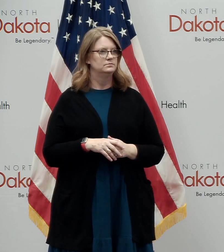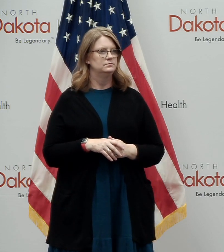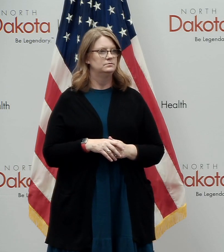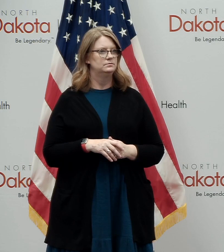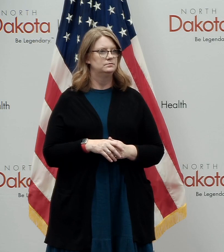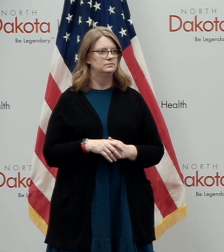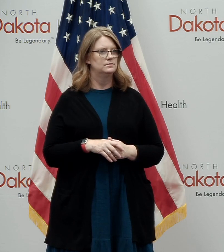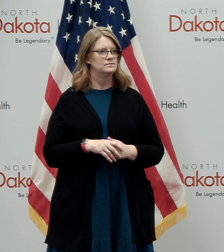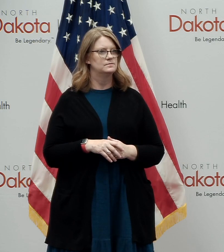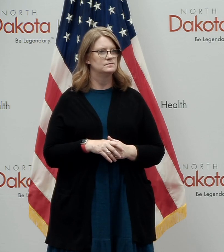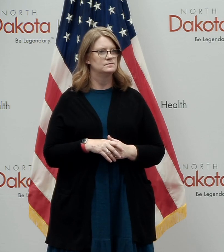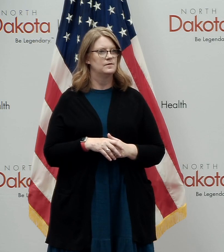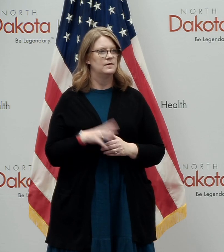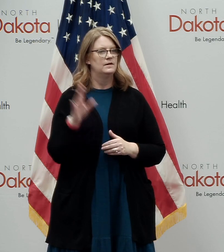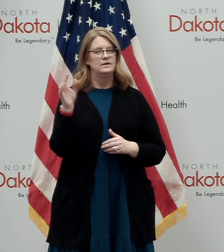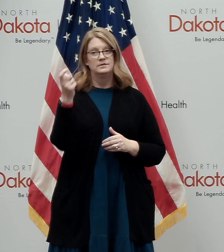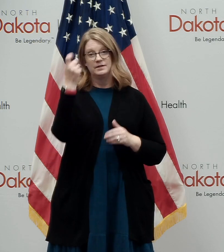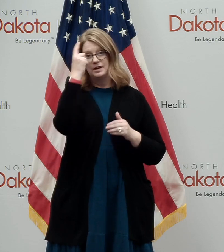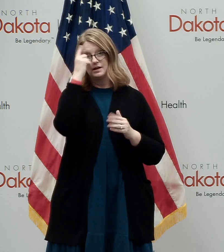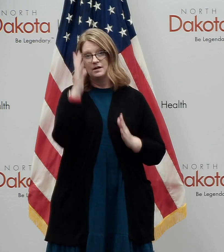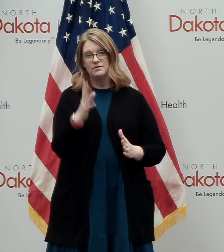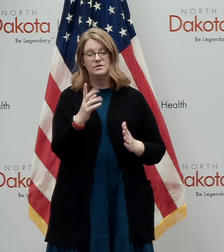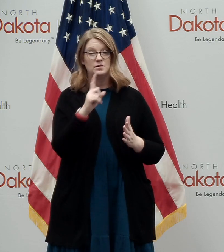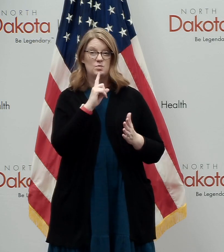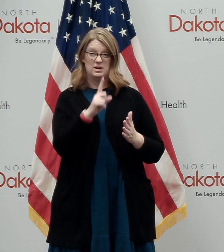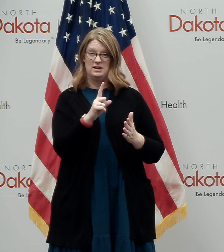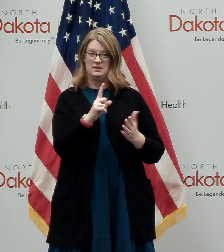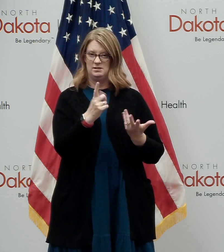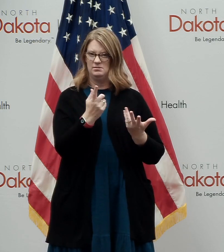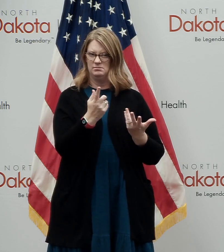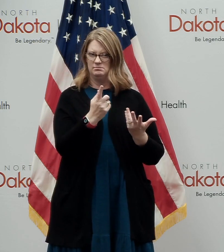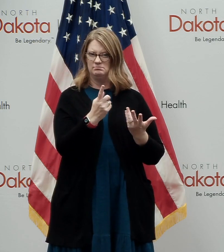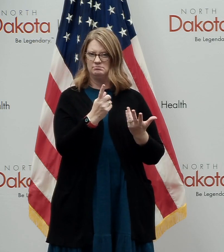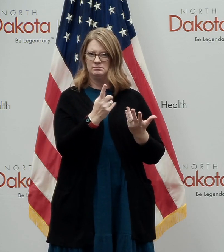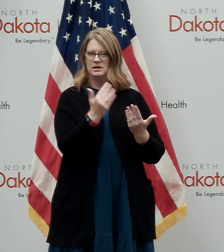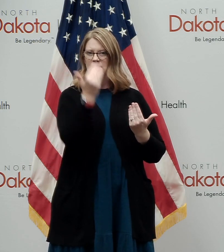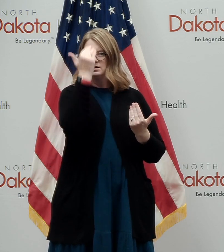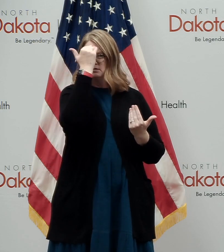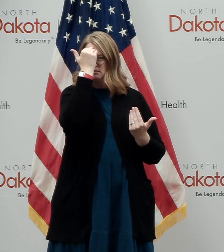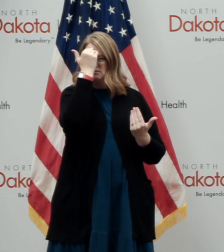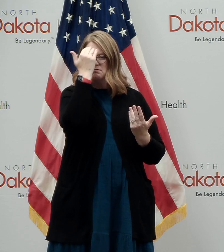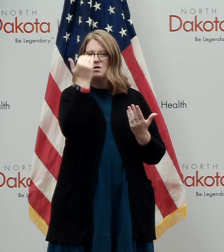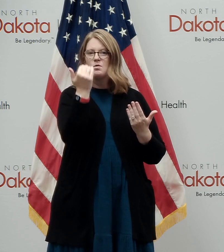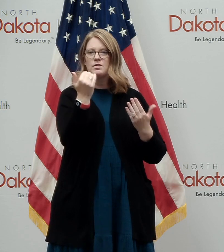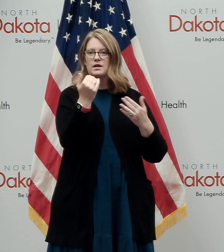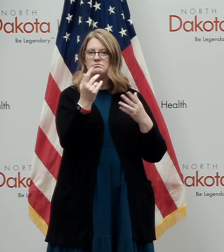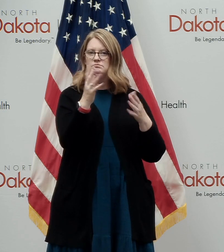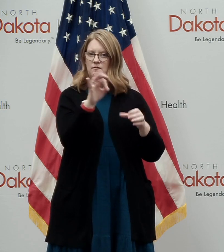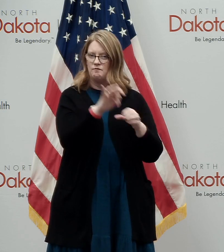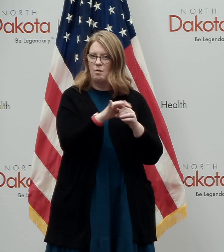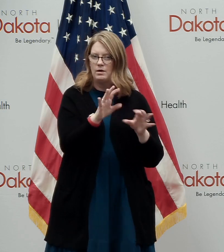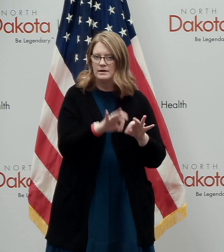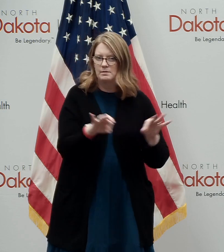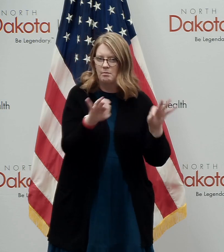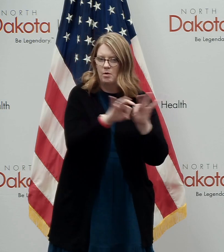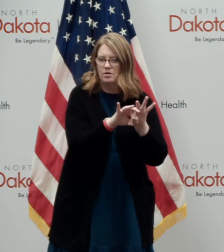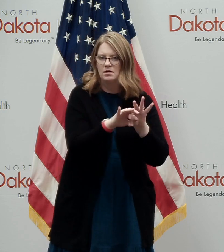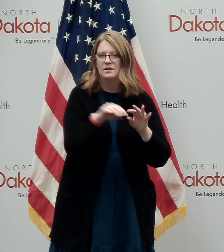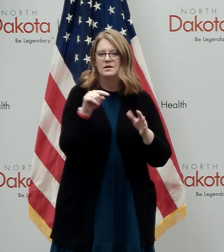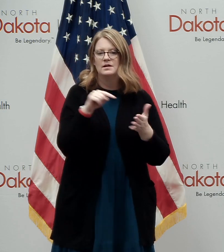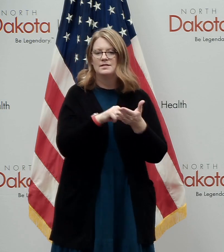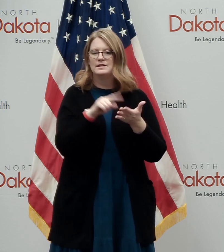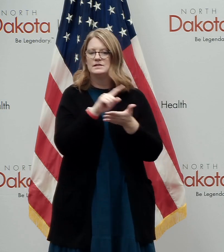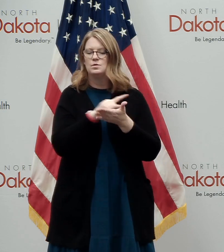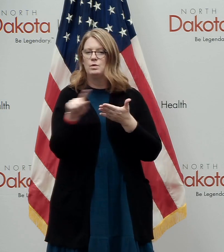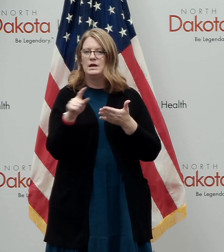to acknowledge the importance of voting, has signed a proclamation designating this week as a